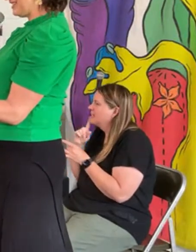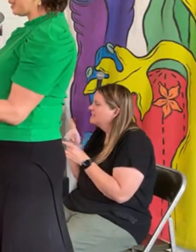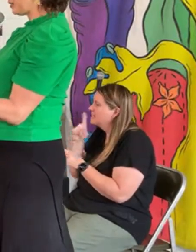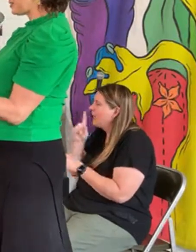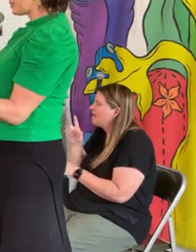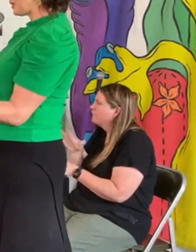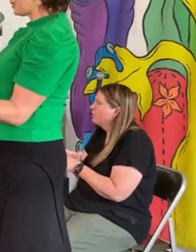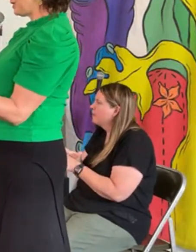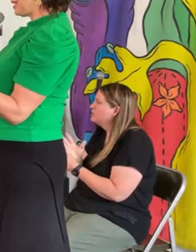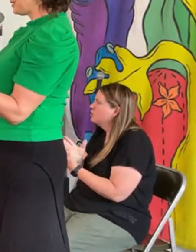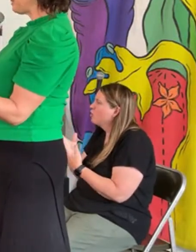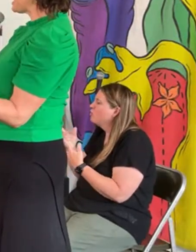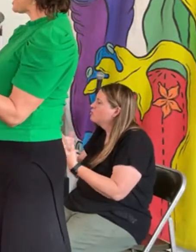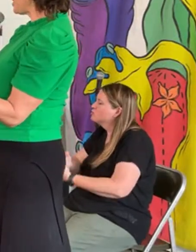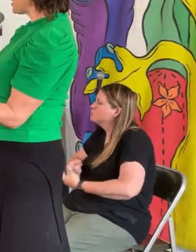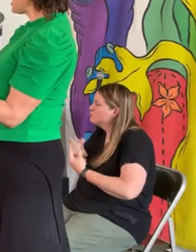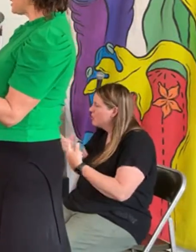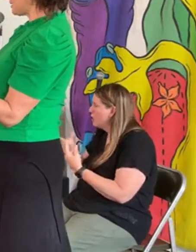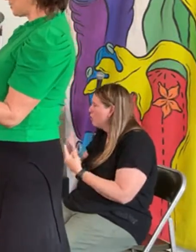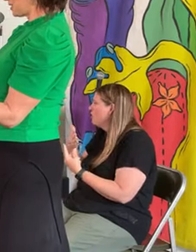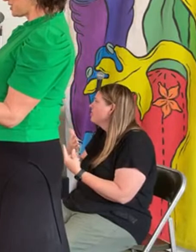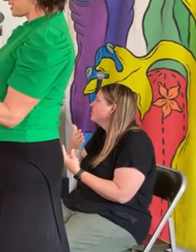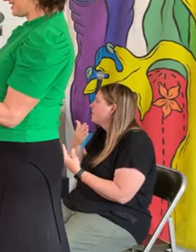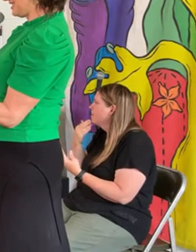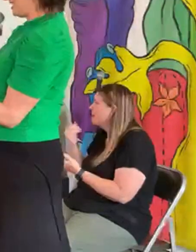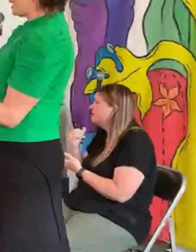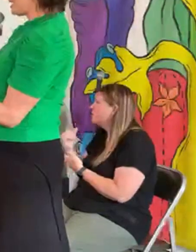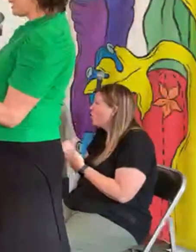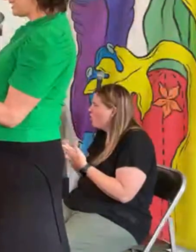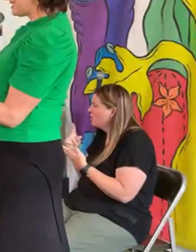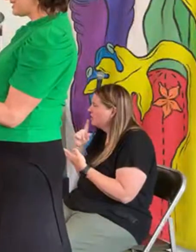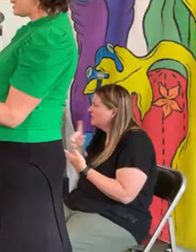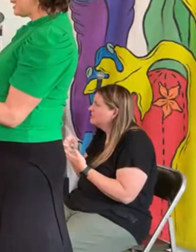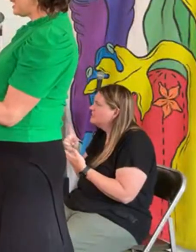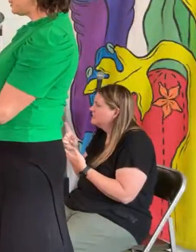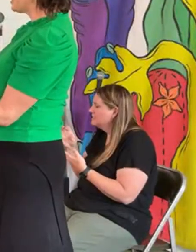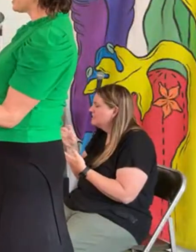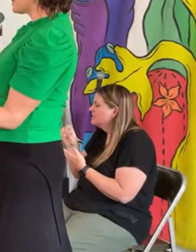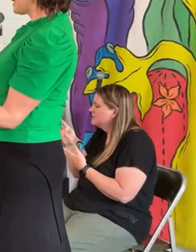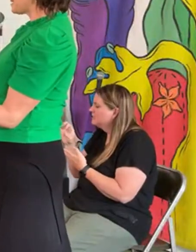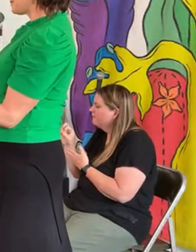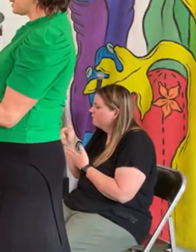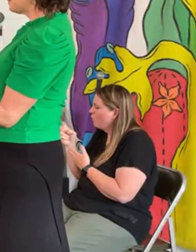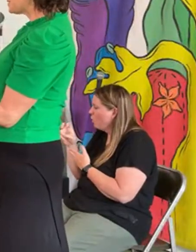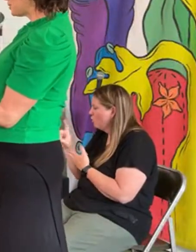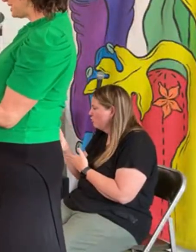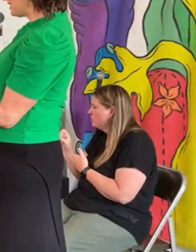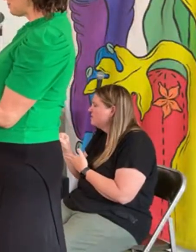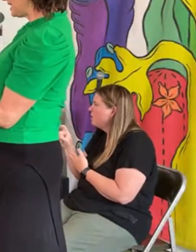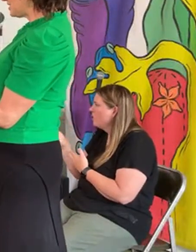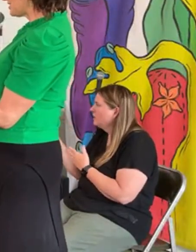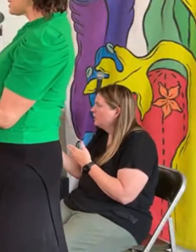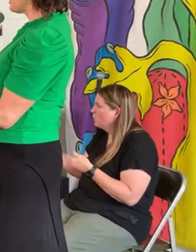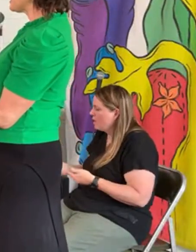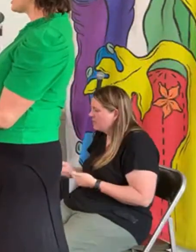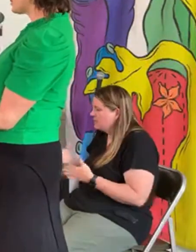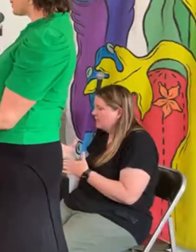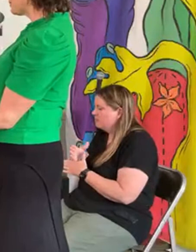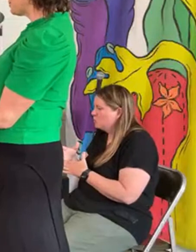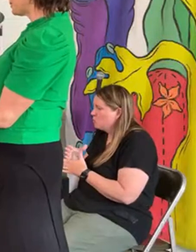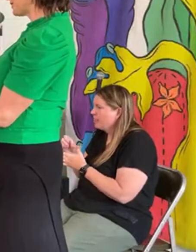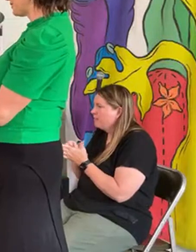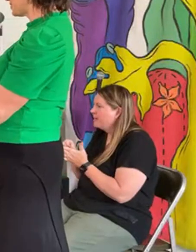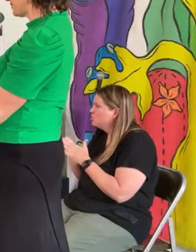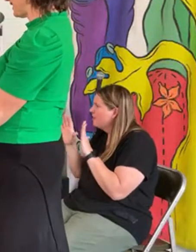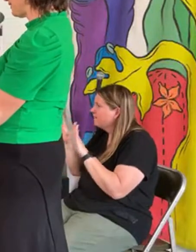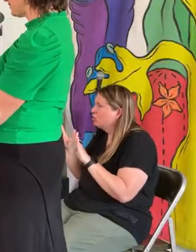affirmation that through struggle, the best art is forged. Tonight, he welcomes us in between the pages of his